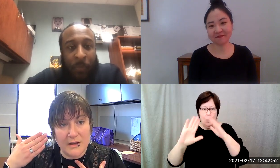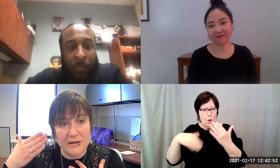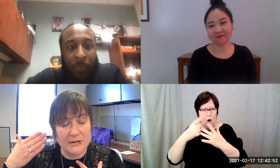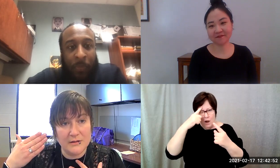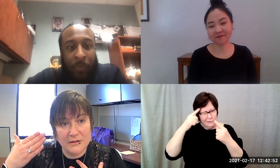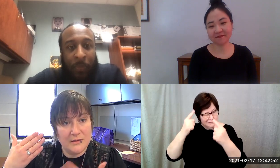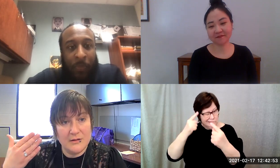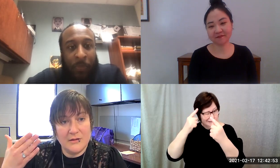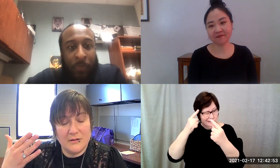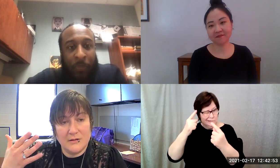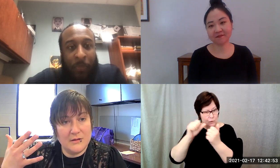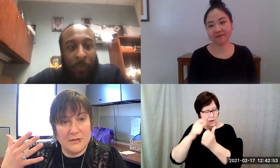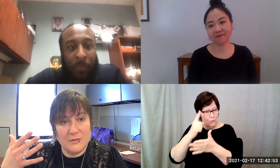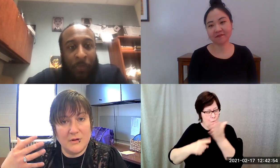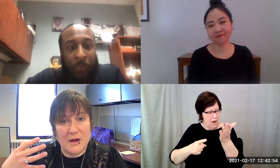what